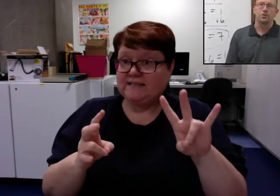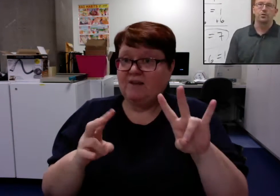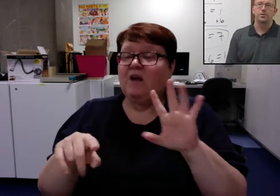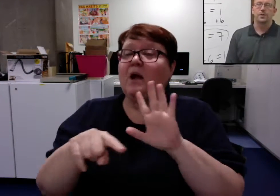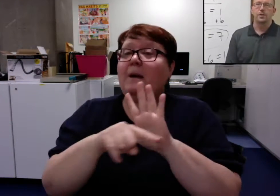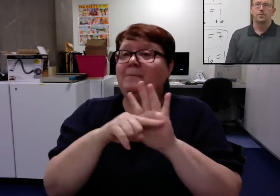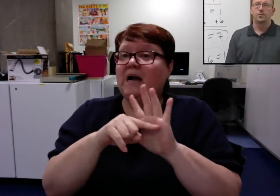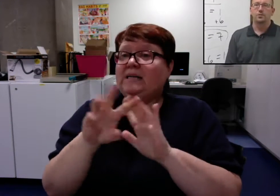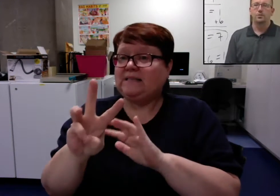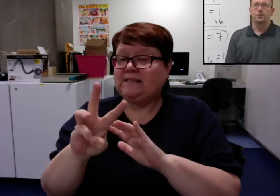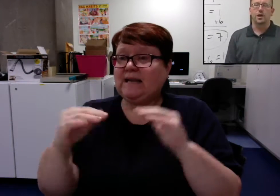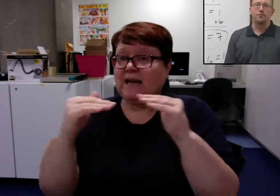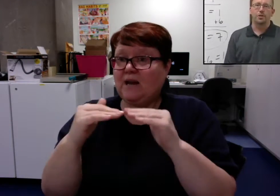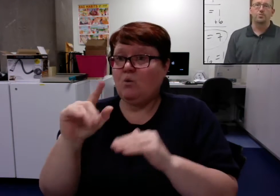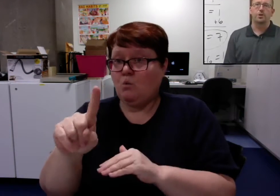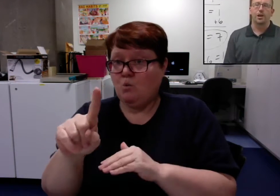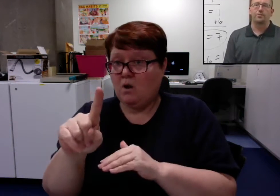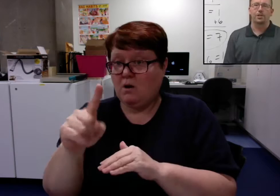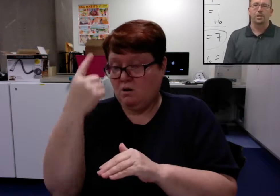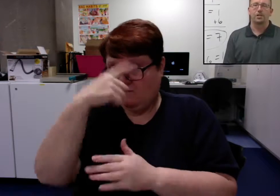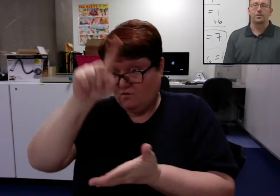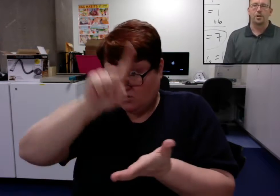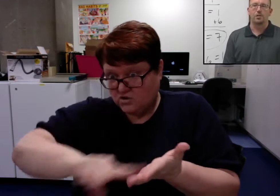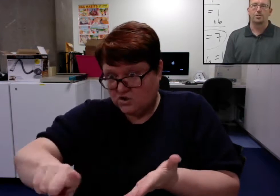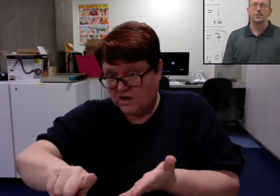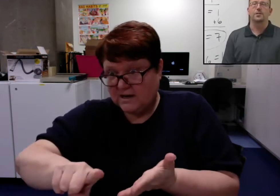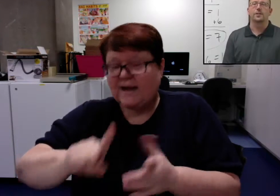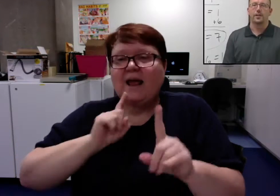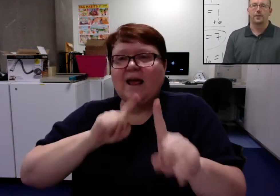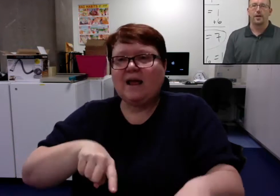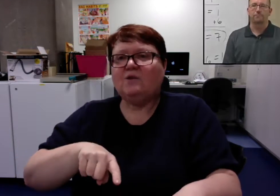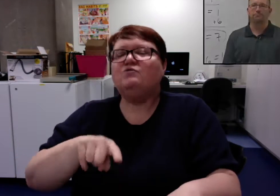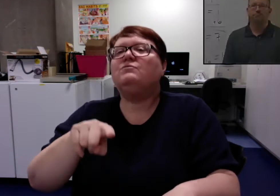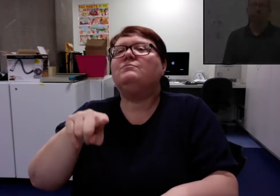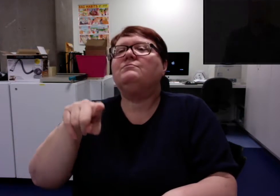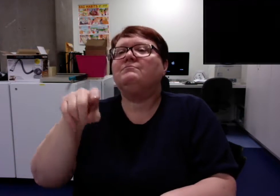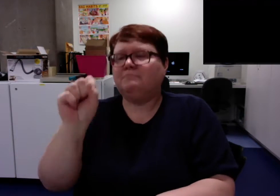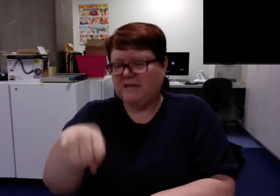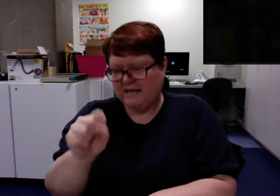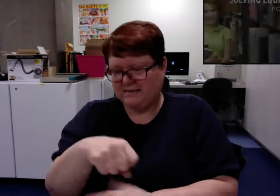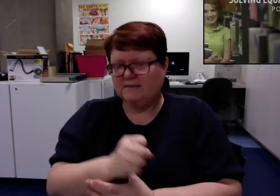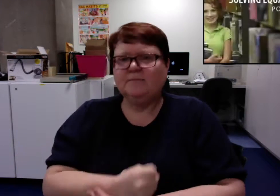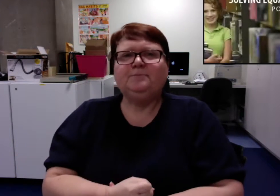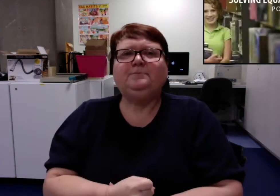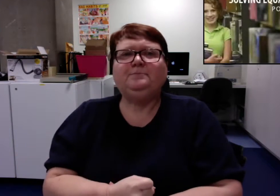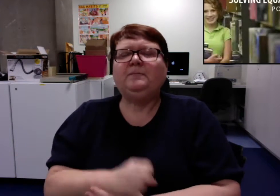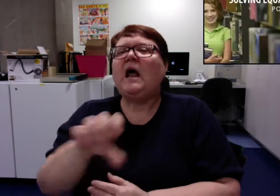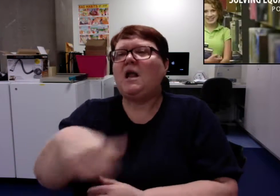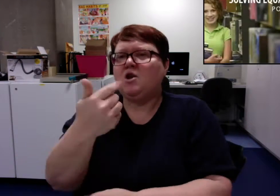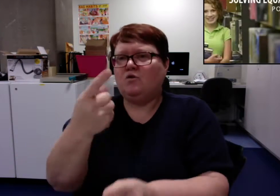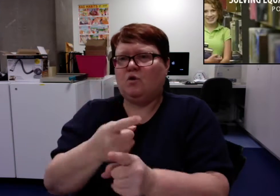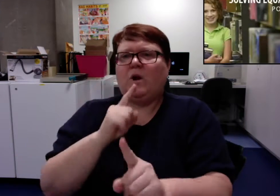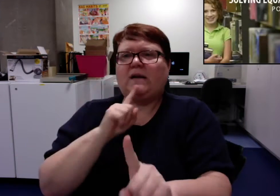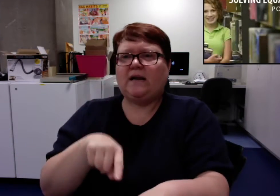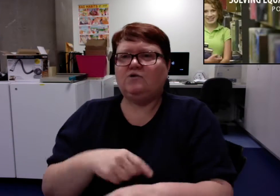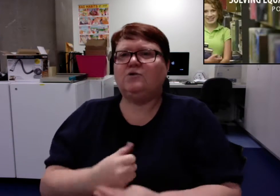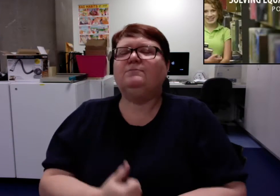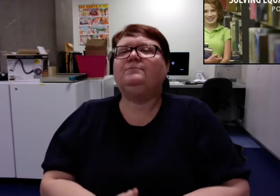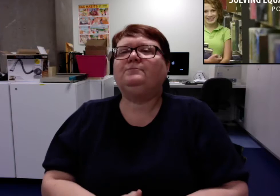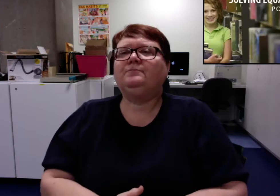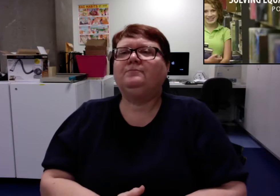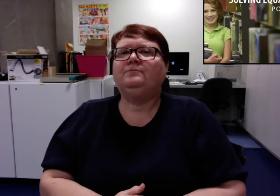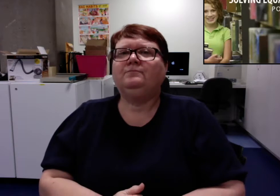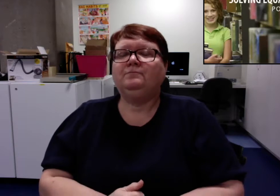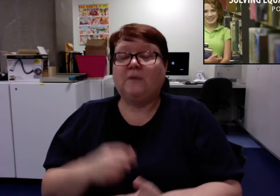you the tools to solve much more complicated equations later on. Thank you for watching the Solving